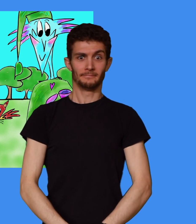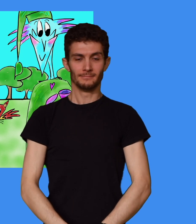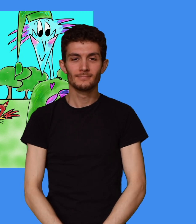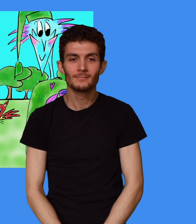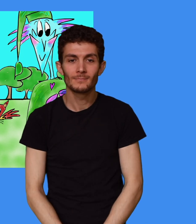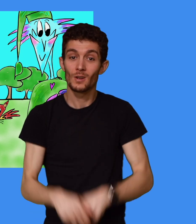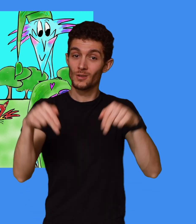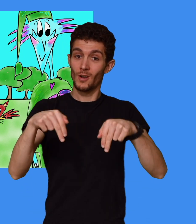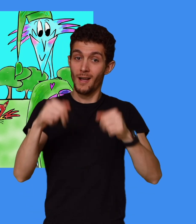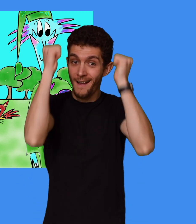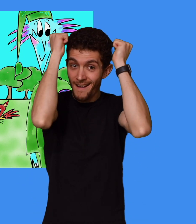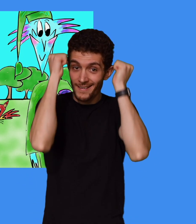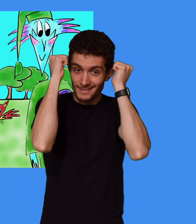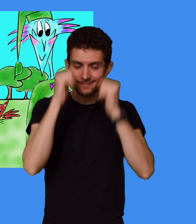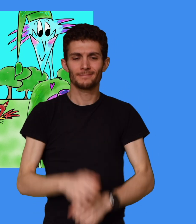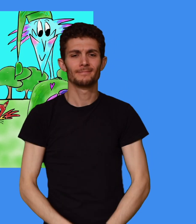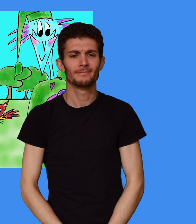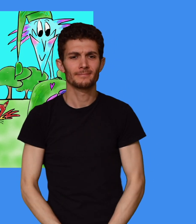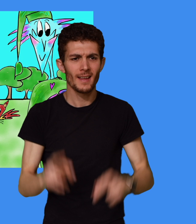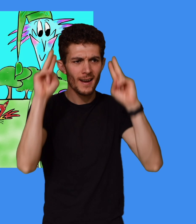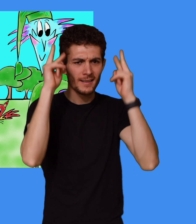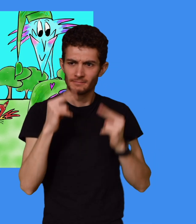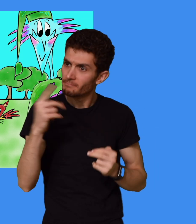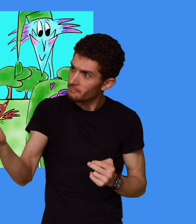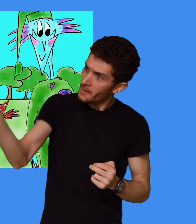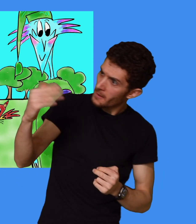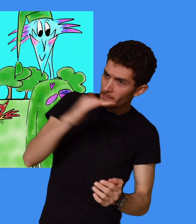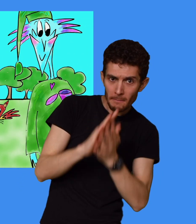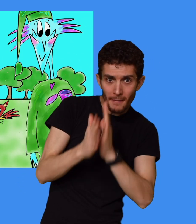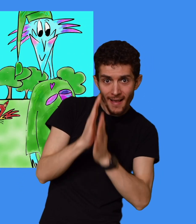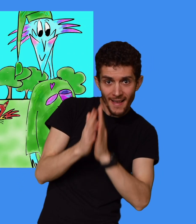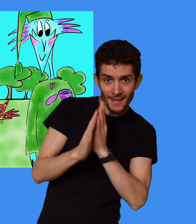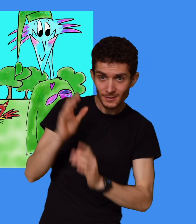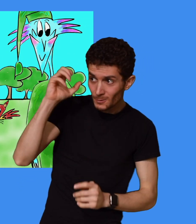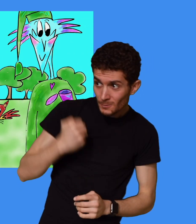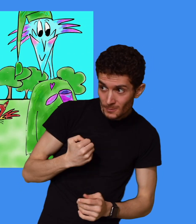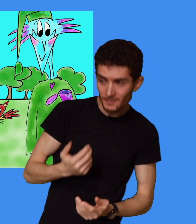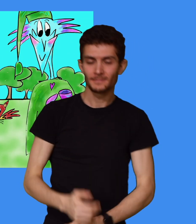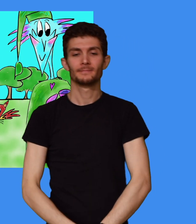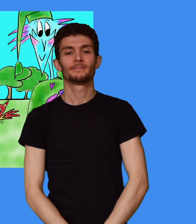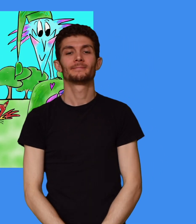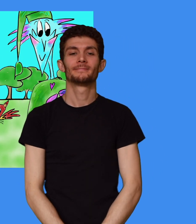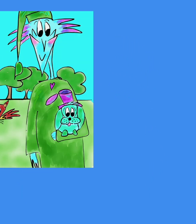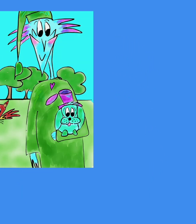LG, and Hats, LG's dog. Are you coming to play, JoJo? Asked